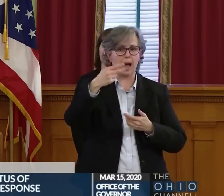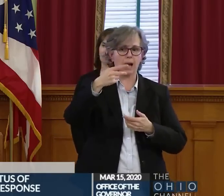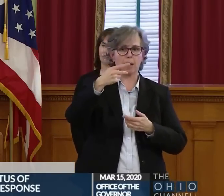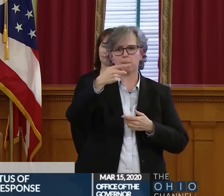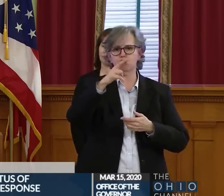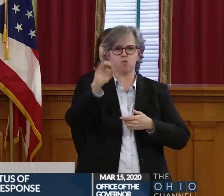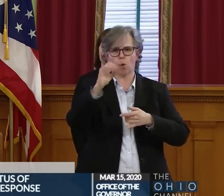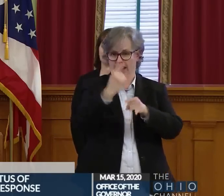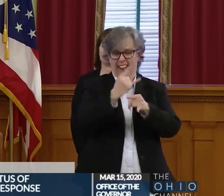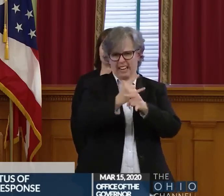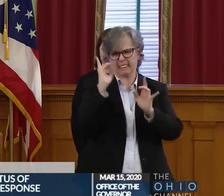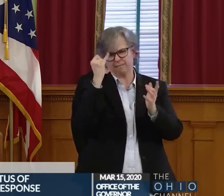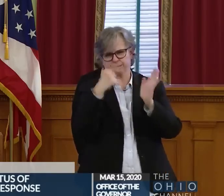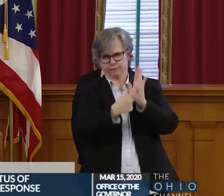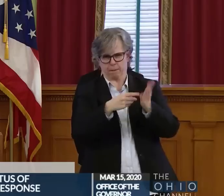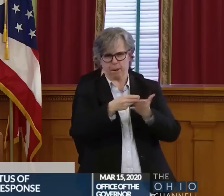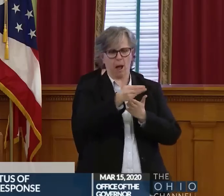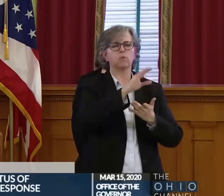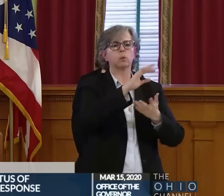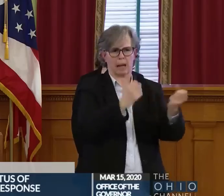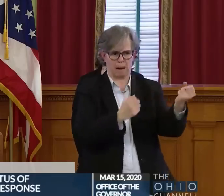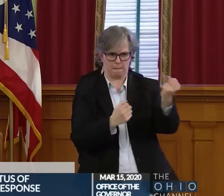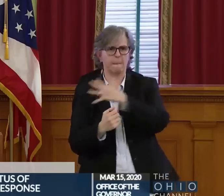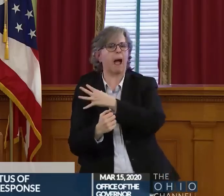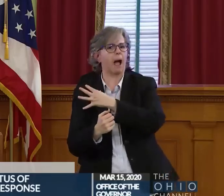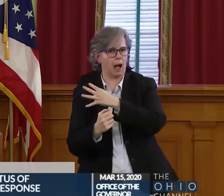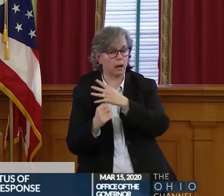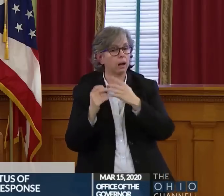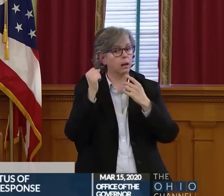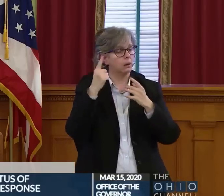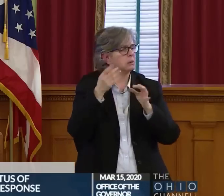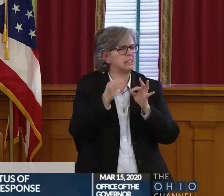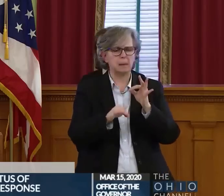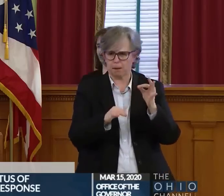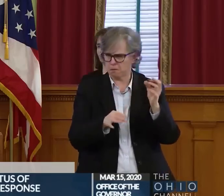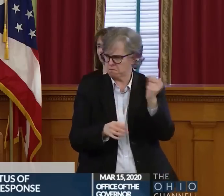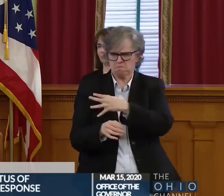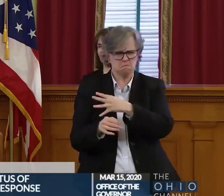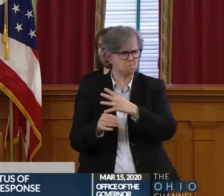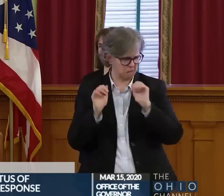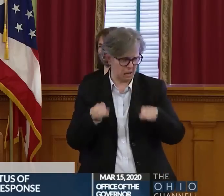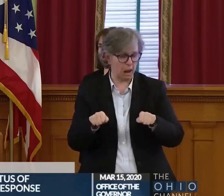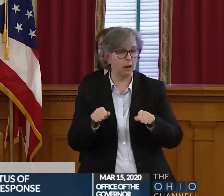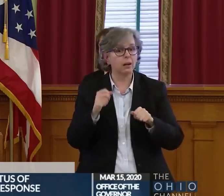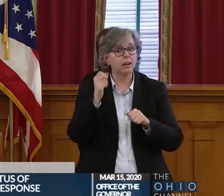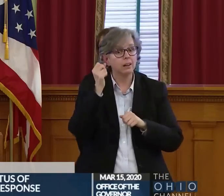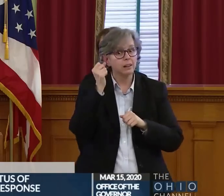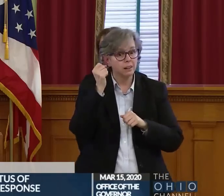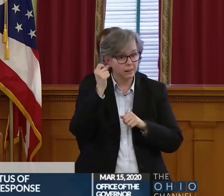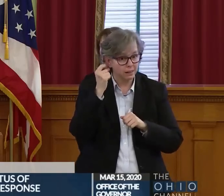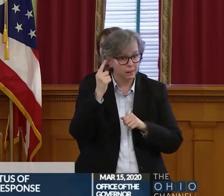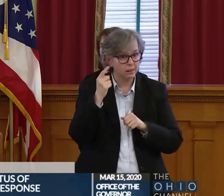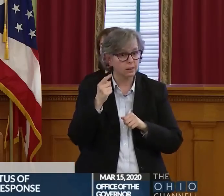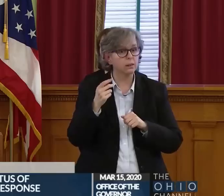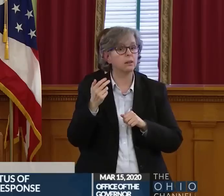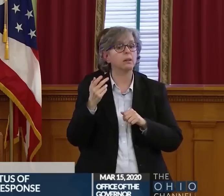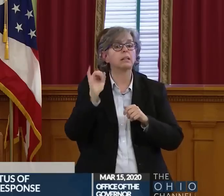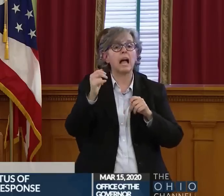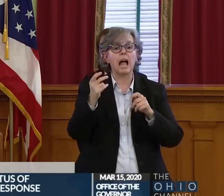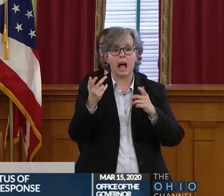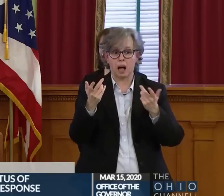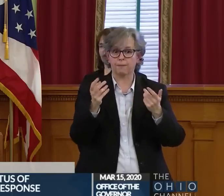make it. This courtesy will also extend to those who may have obtained a temporary F2 permit for an